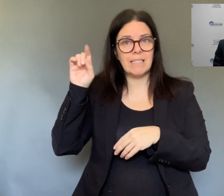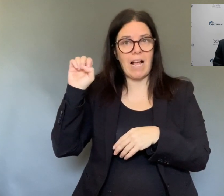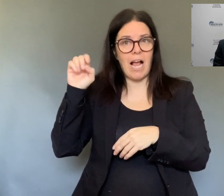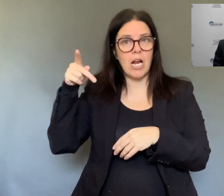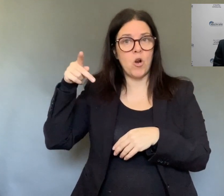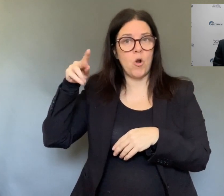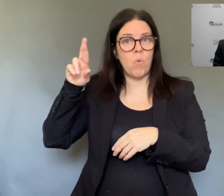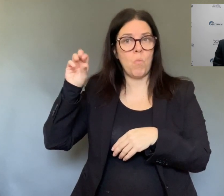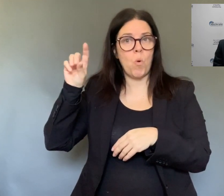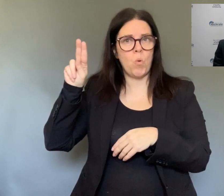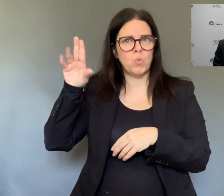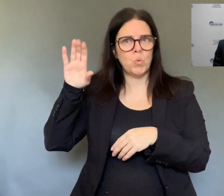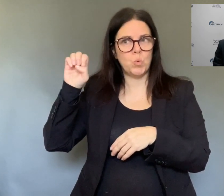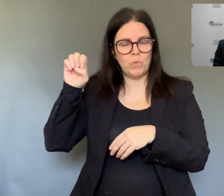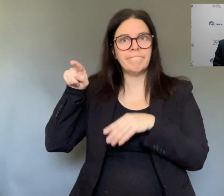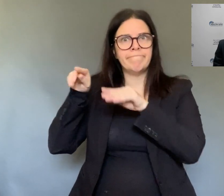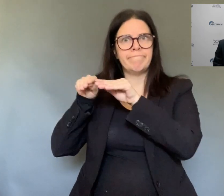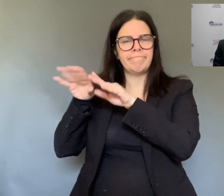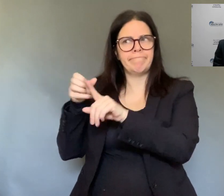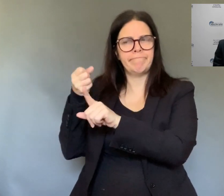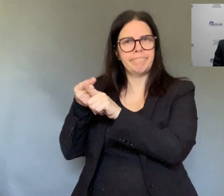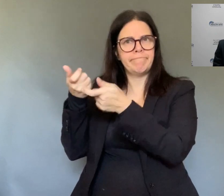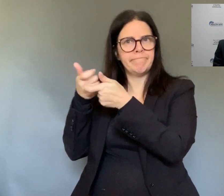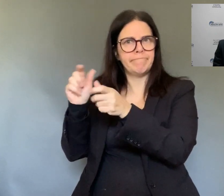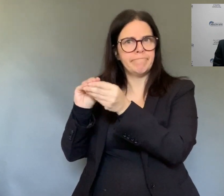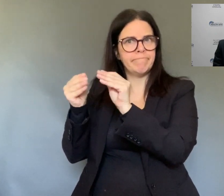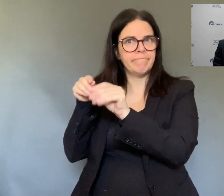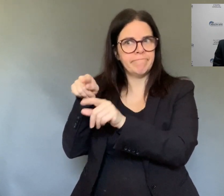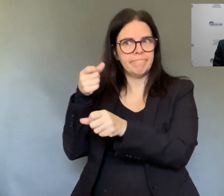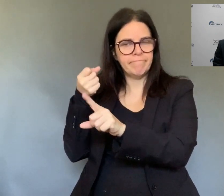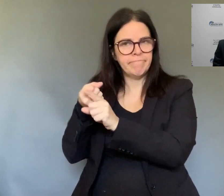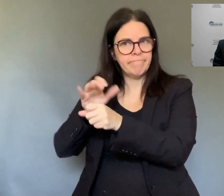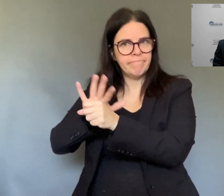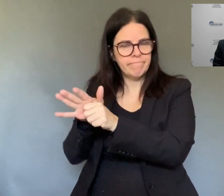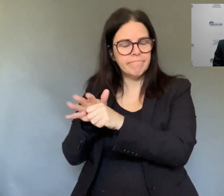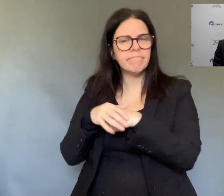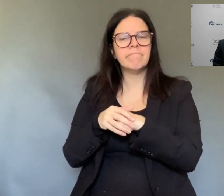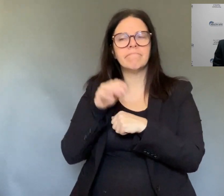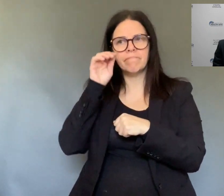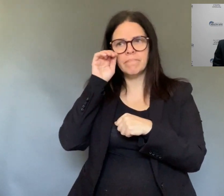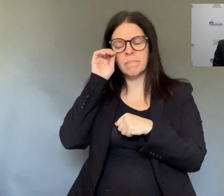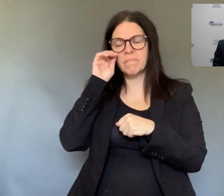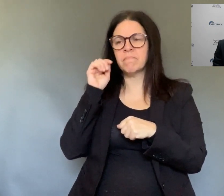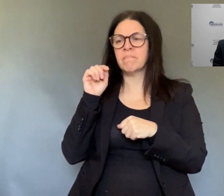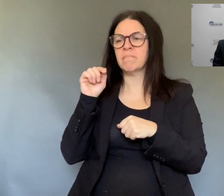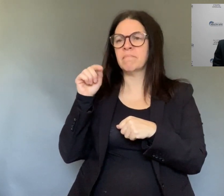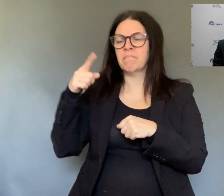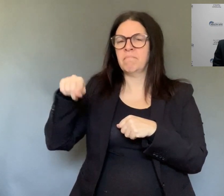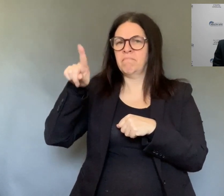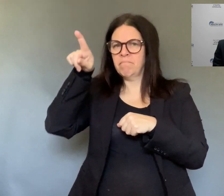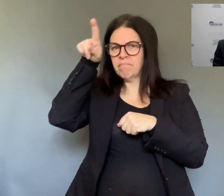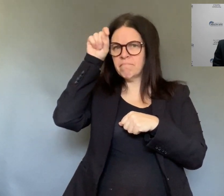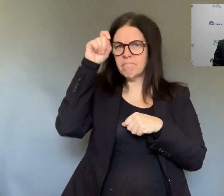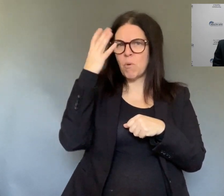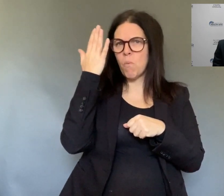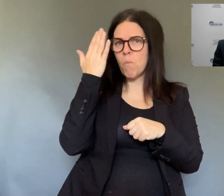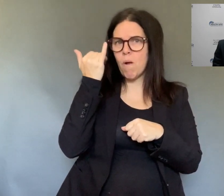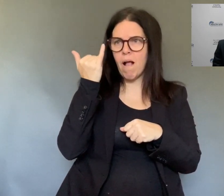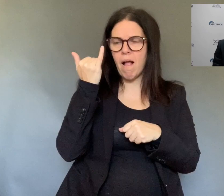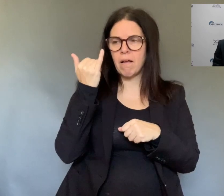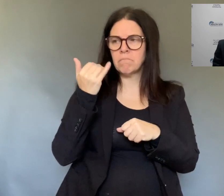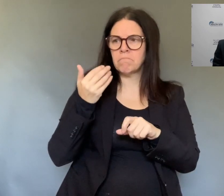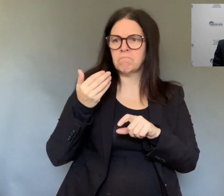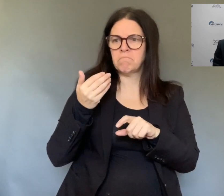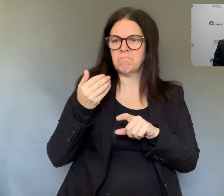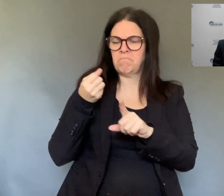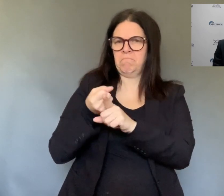number of comments on social media questioning why that was released now sort of in the middle of May rather than in early April when the